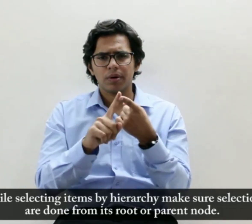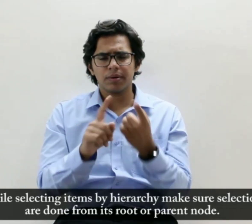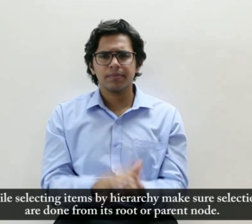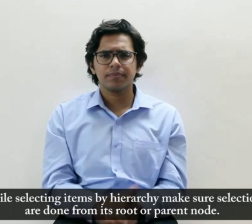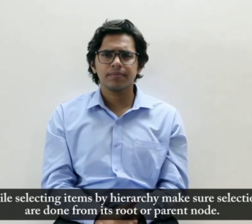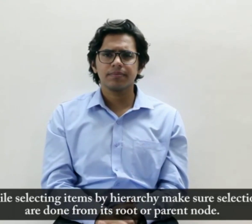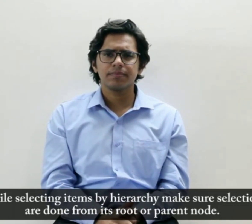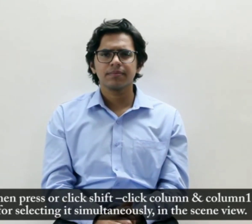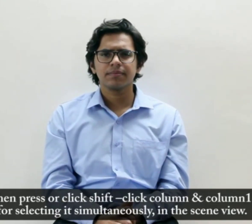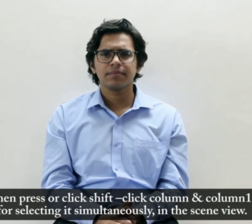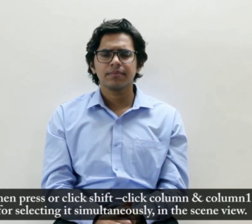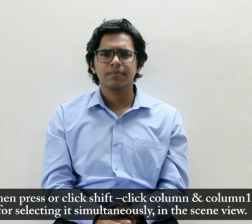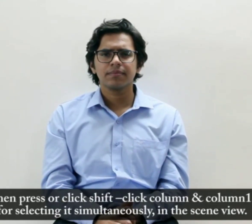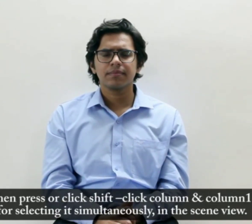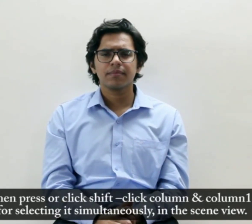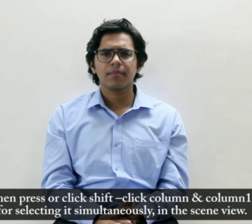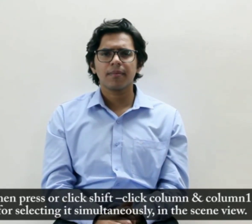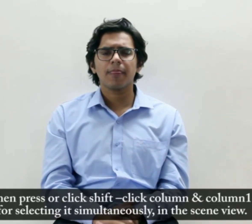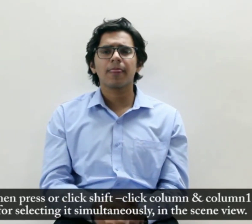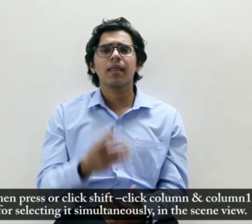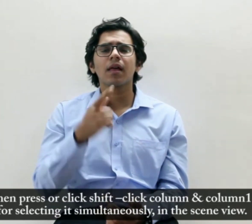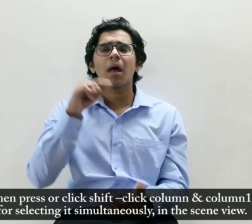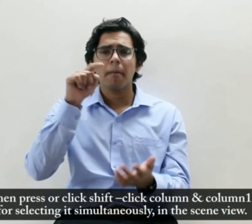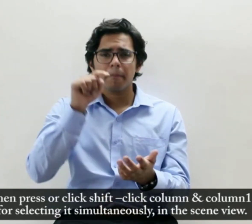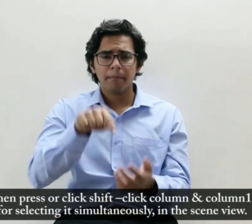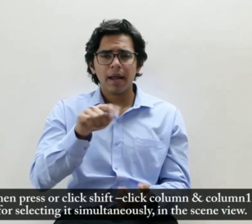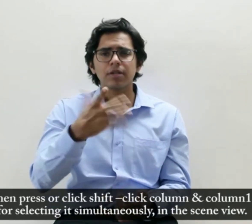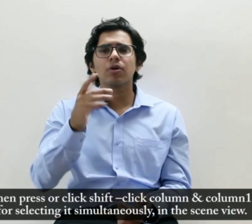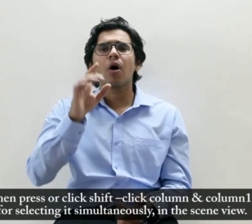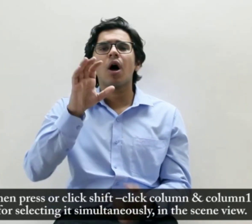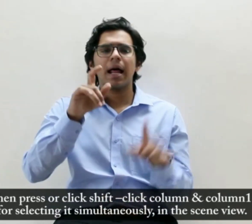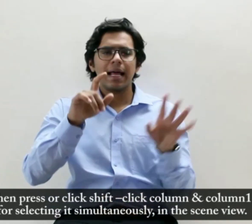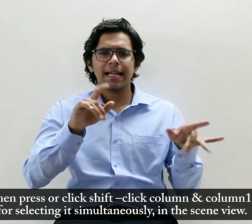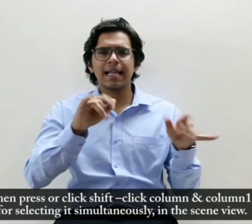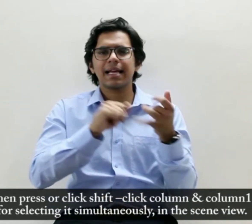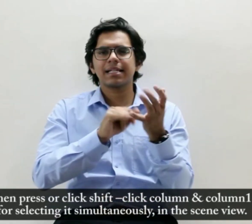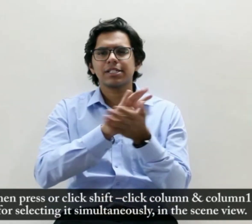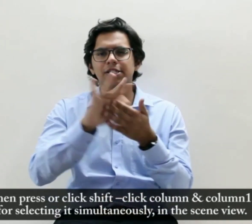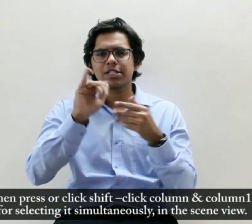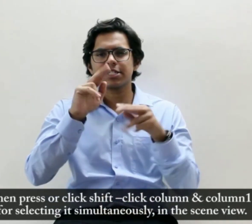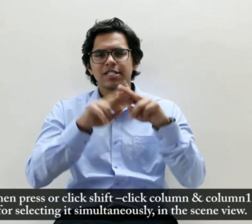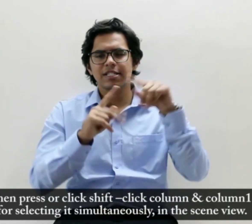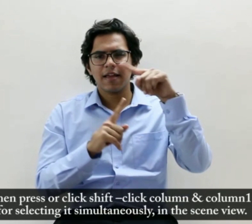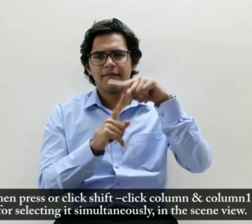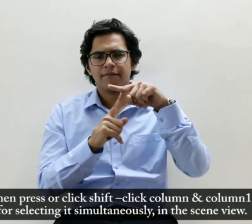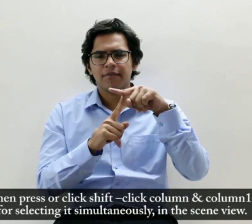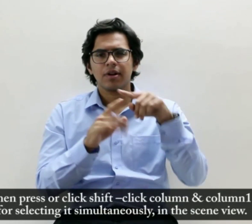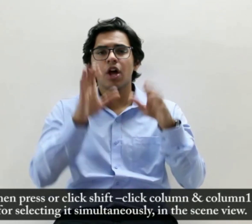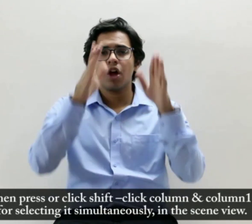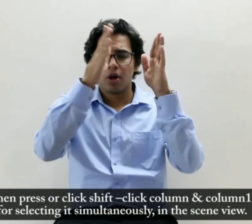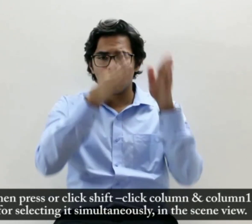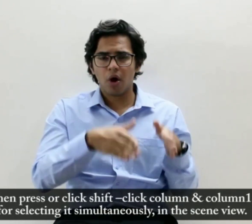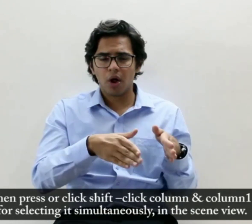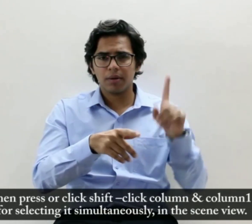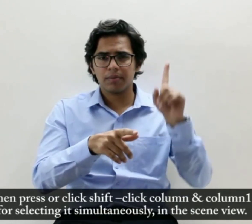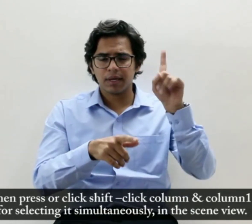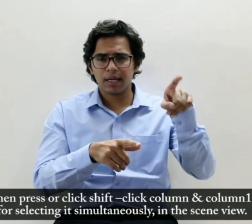Then press or click Shift, click column and column 1 for selecting it simultaneously in the scene view.